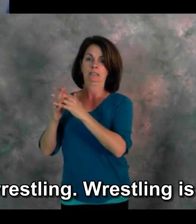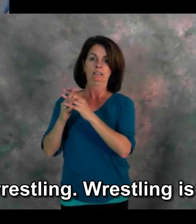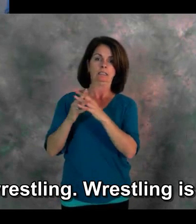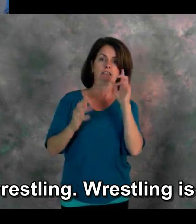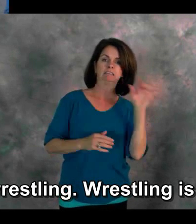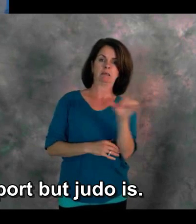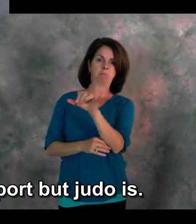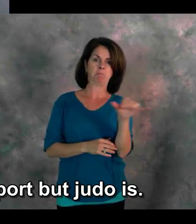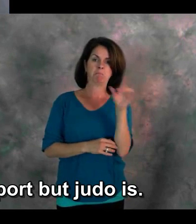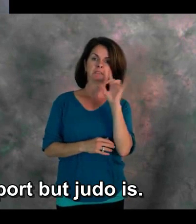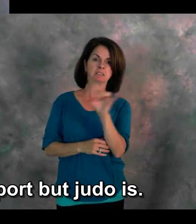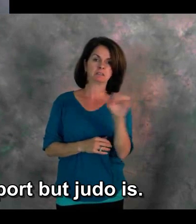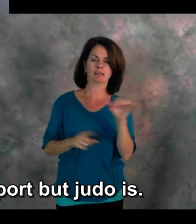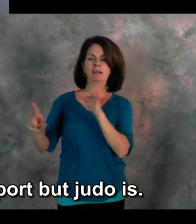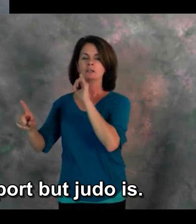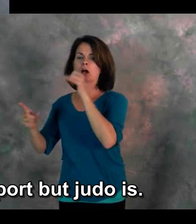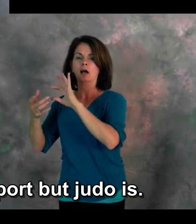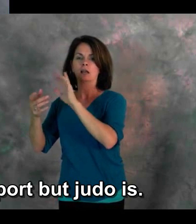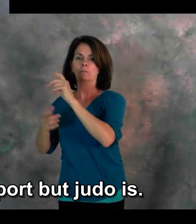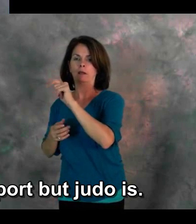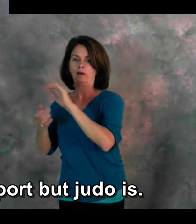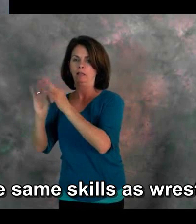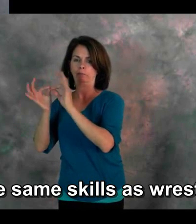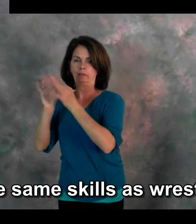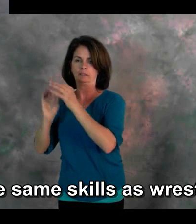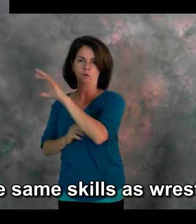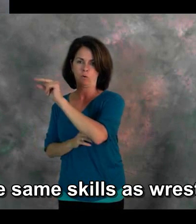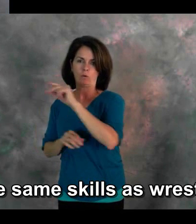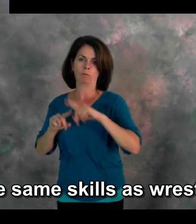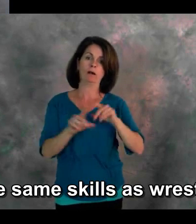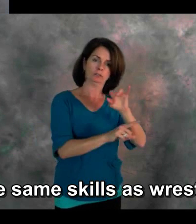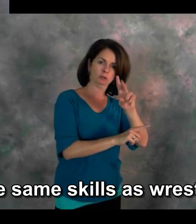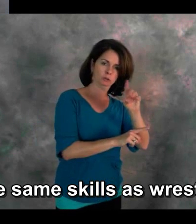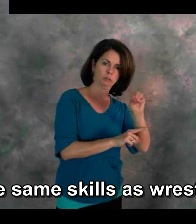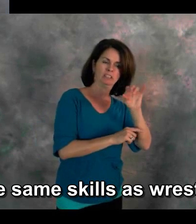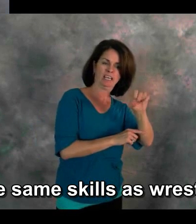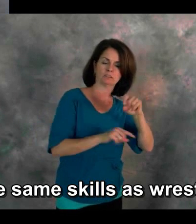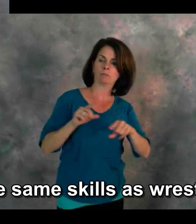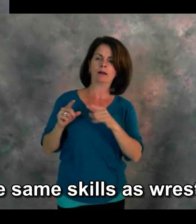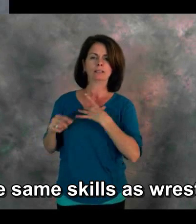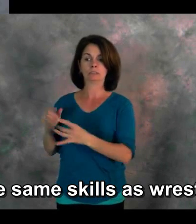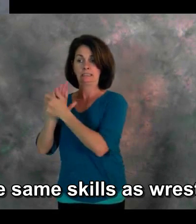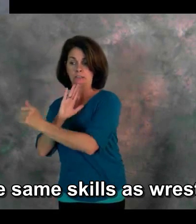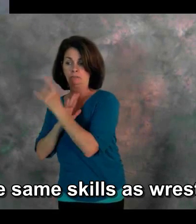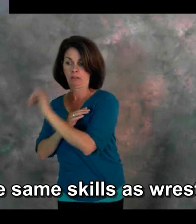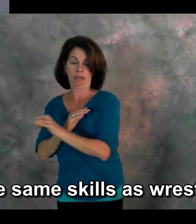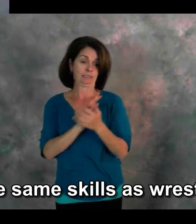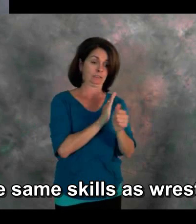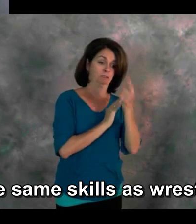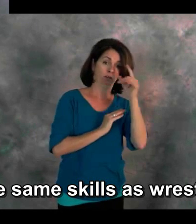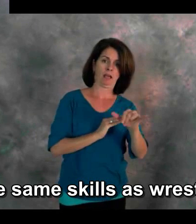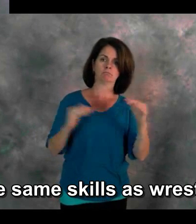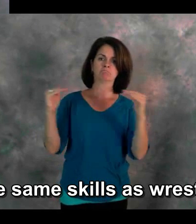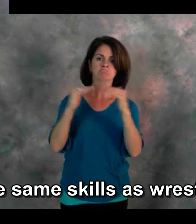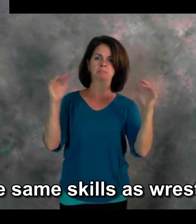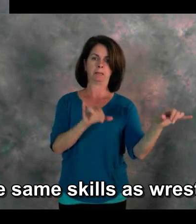wrestling. Wrestling is not a Paralympic sport, but judo is, and judo incorporates most of the same